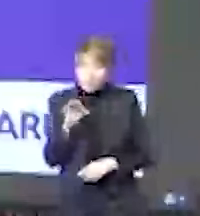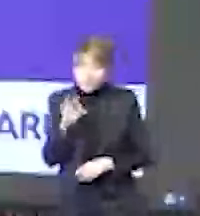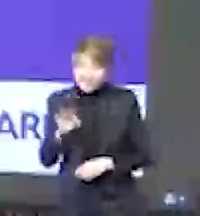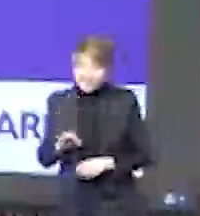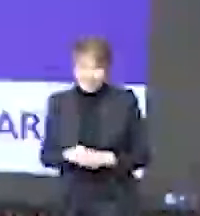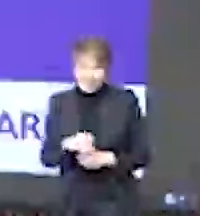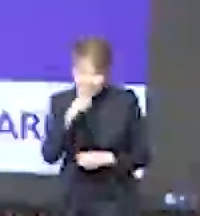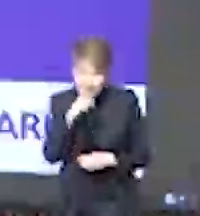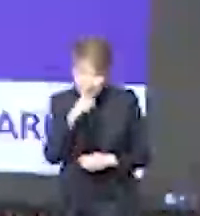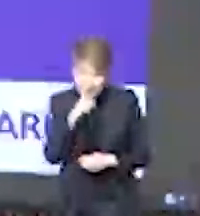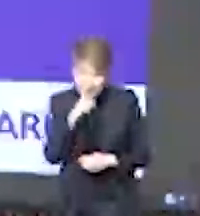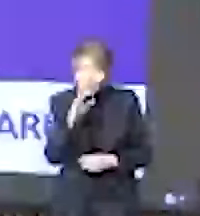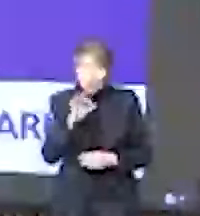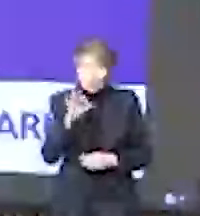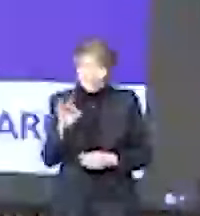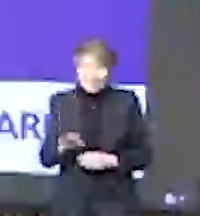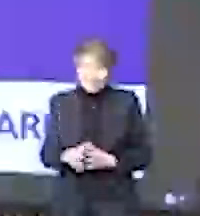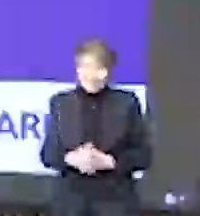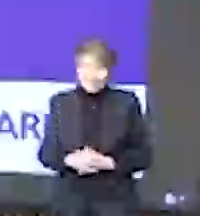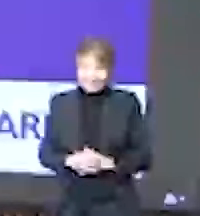Sorry, people not percent, yes.